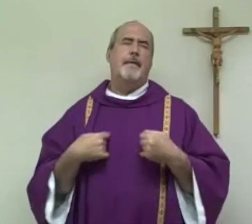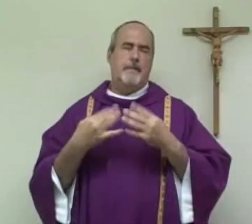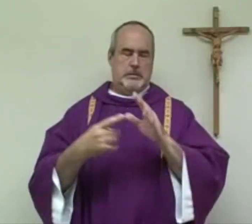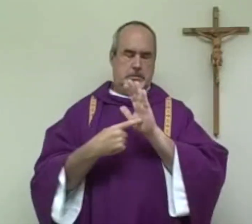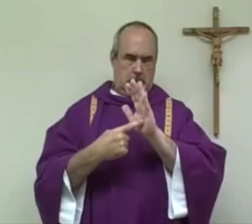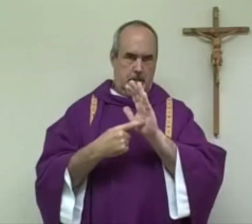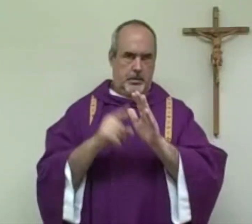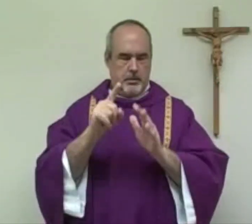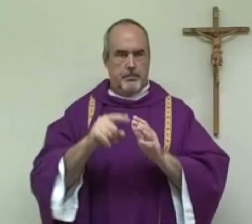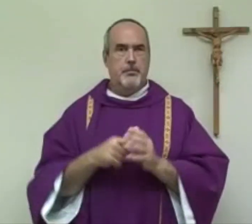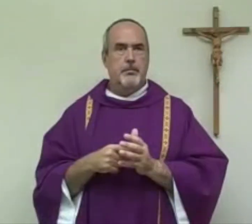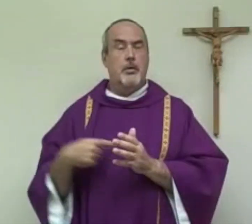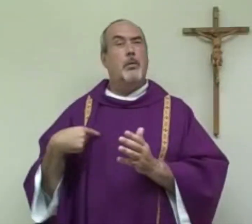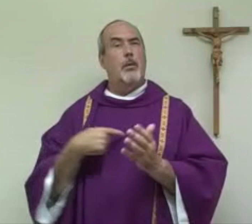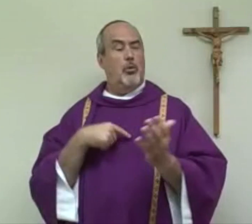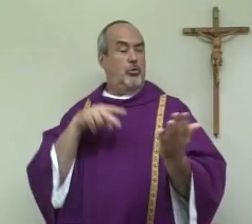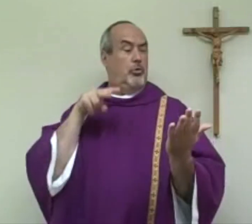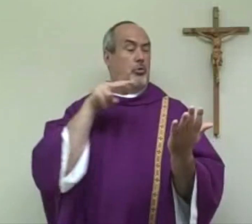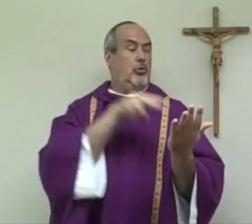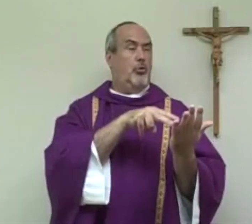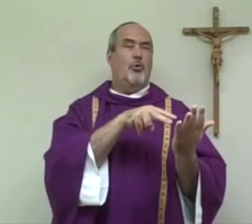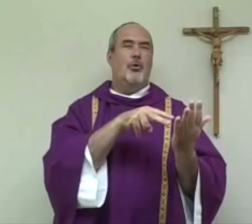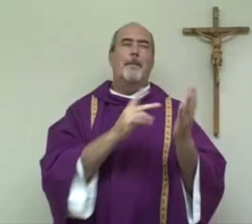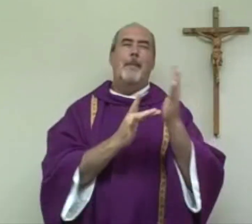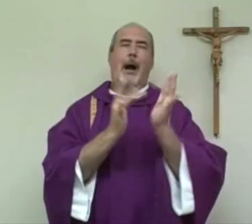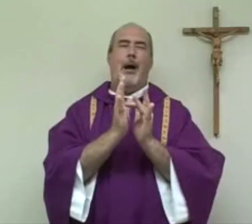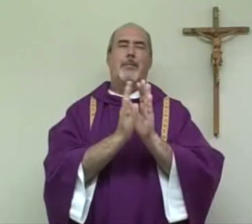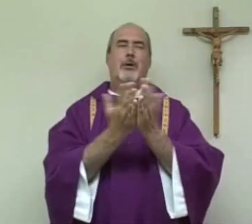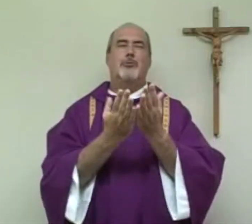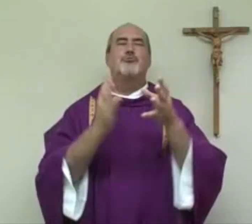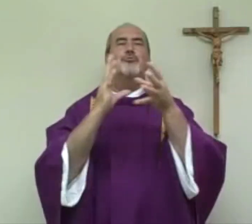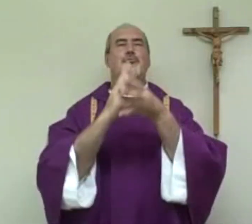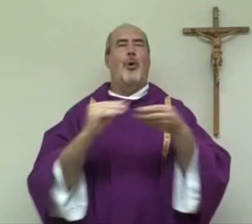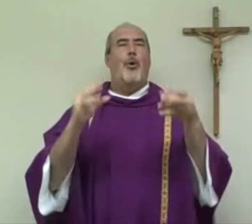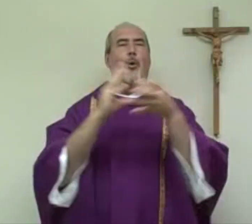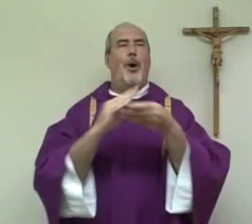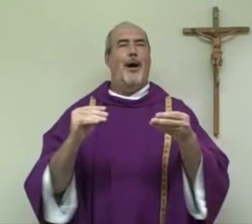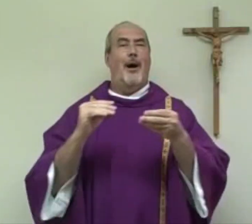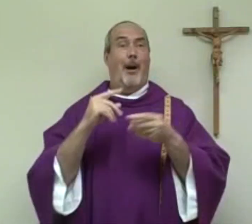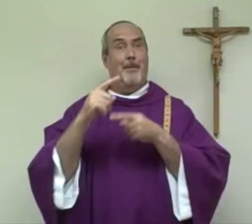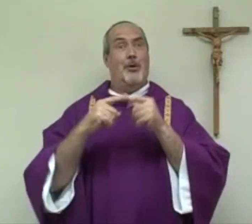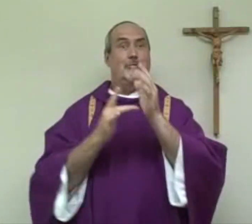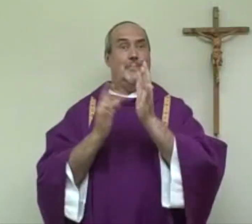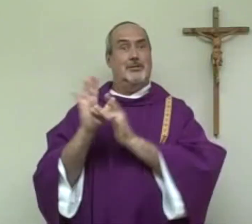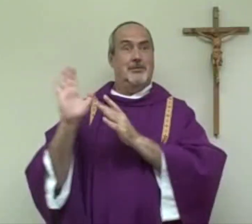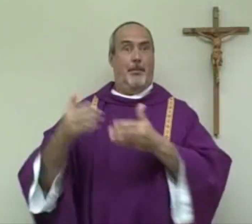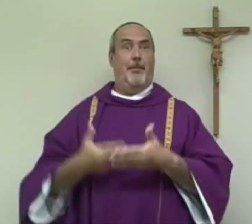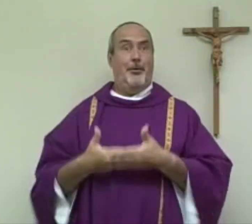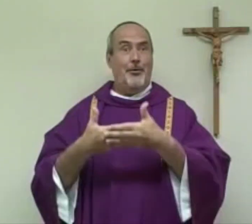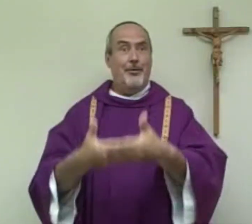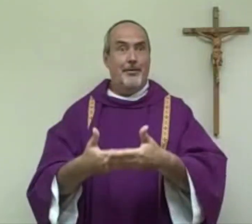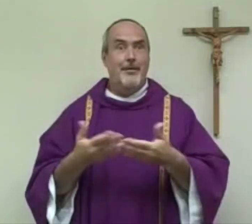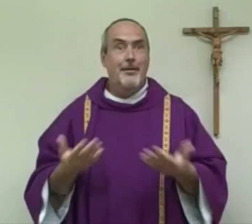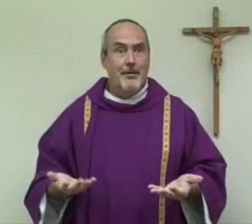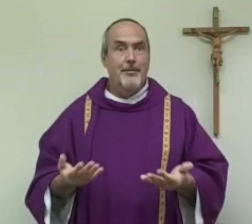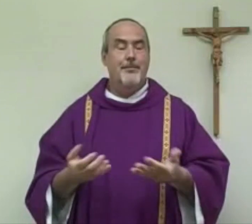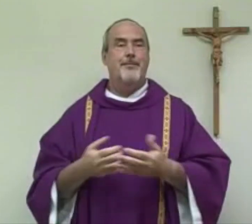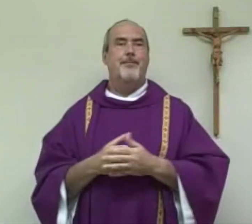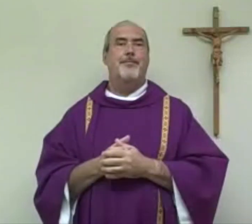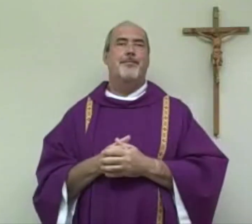doing. So let me give you another example. When we look at the Bible, we read the story about Jesus'